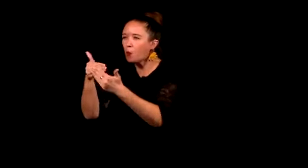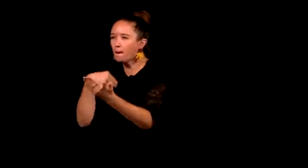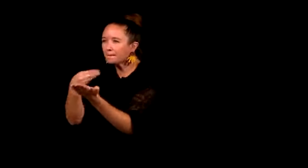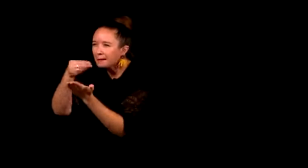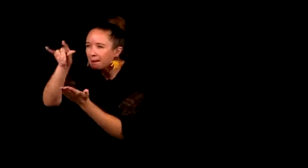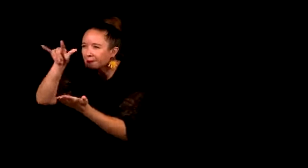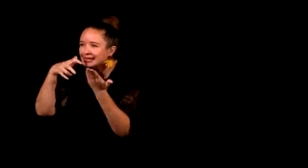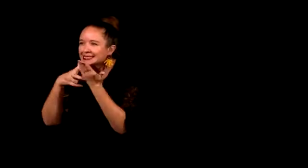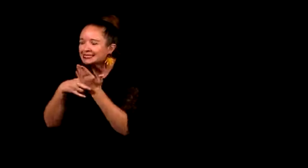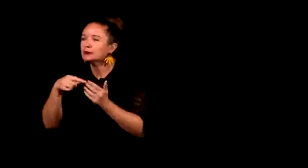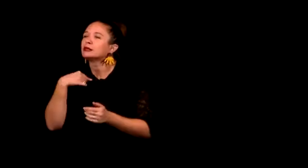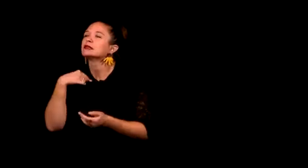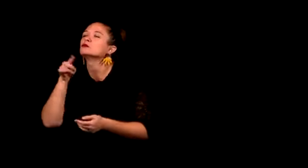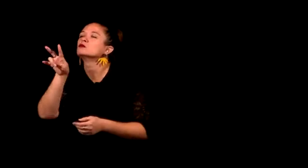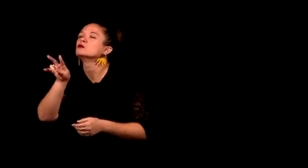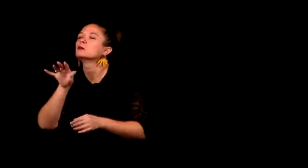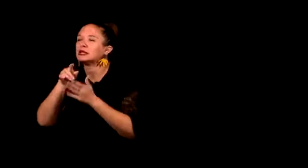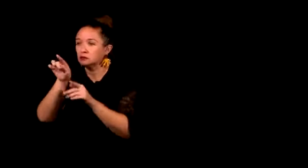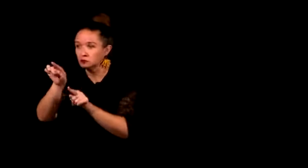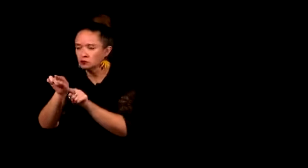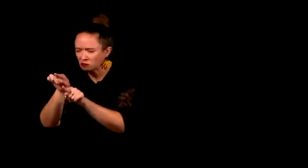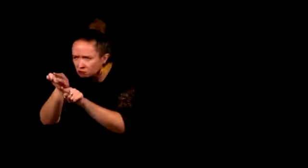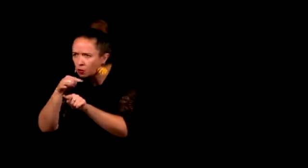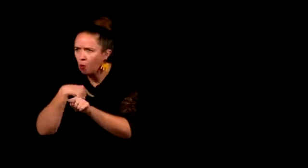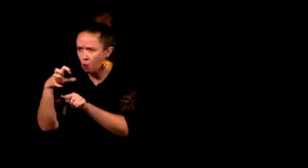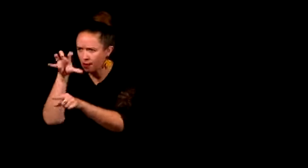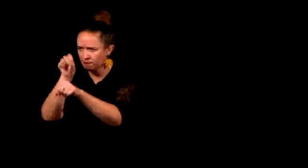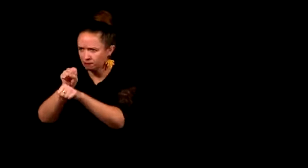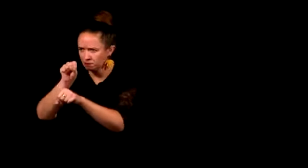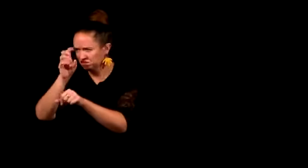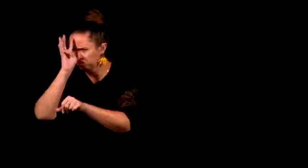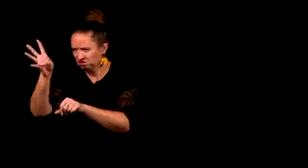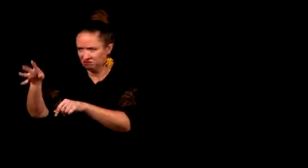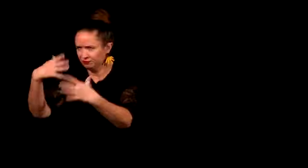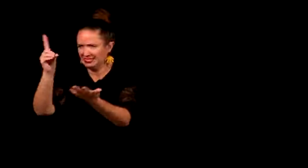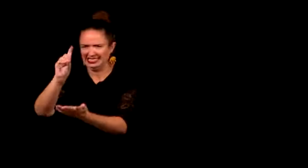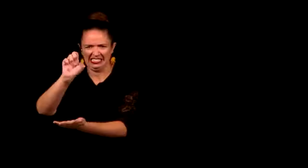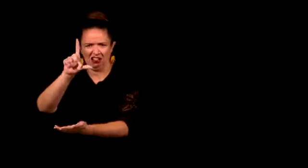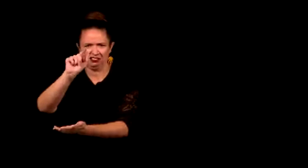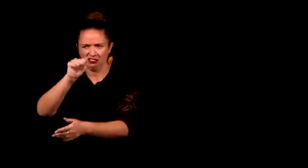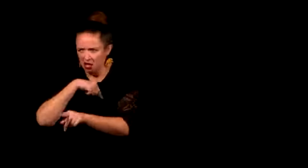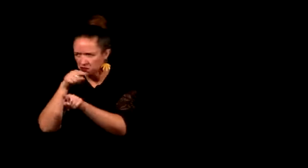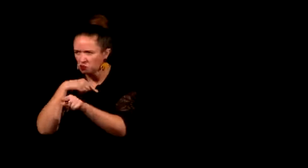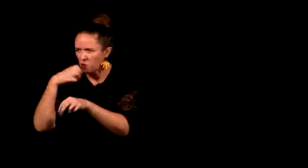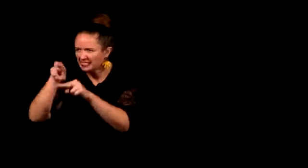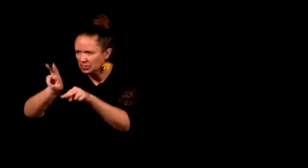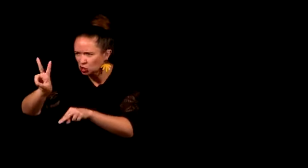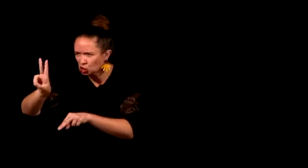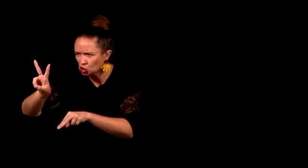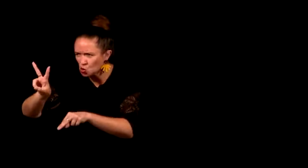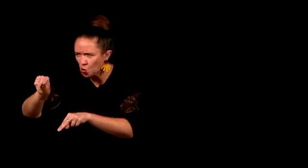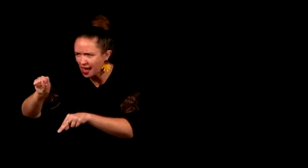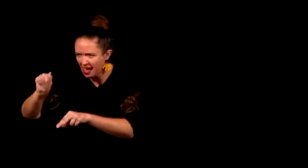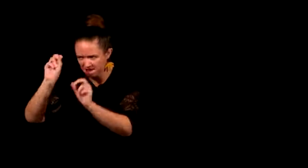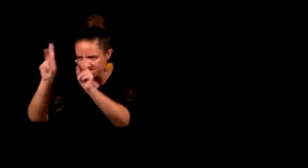happen. So if you have money for a plane ticket, then you say, I'm just going to make it up. We're going to go